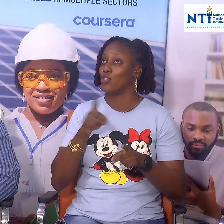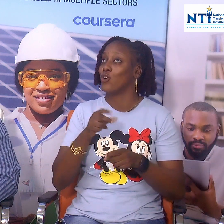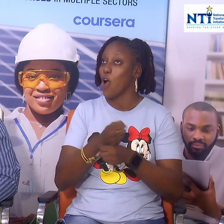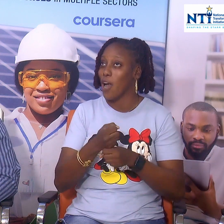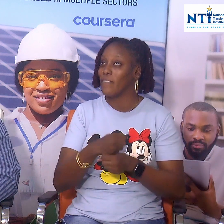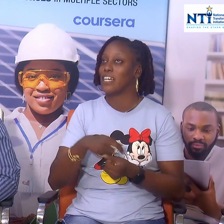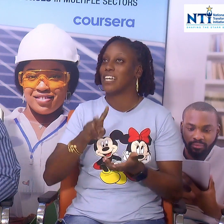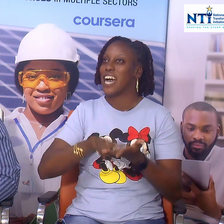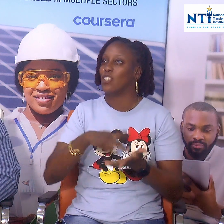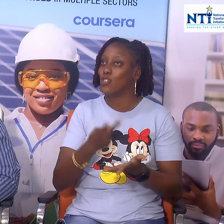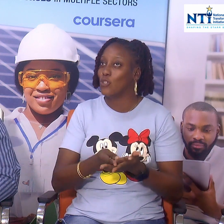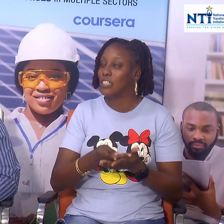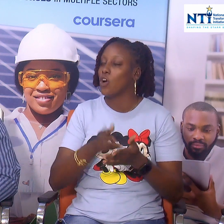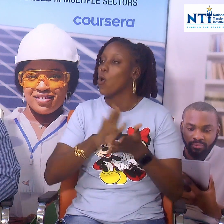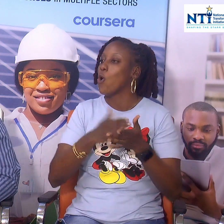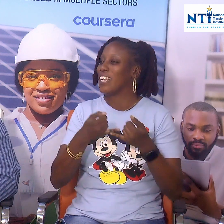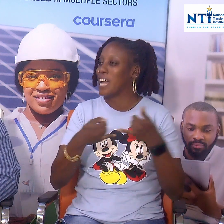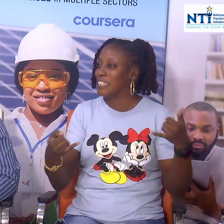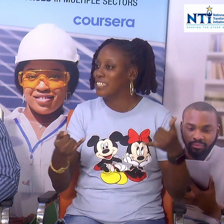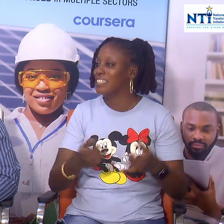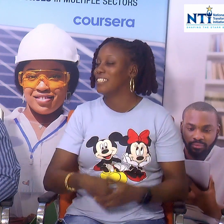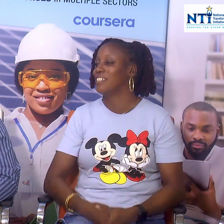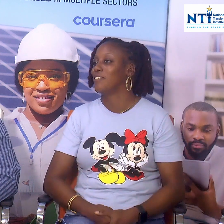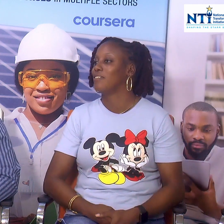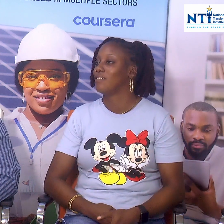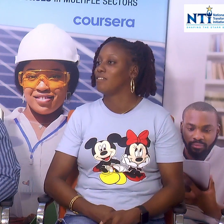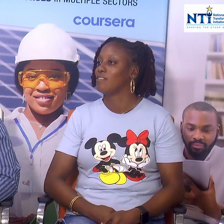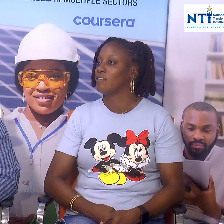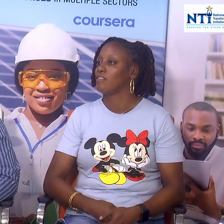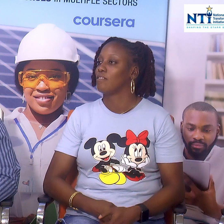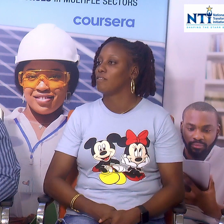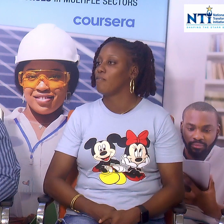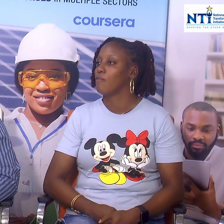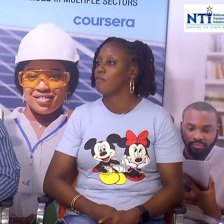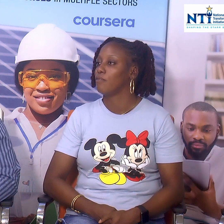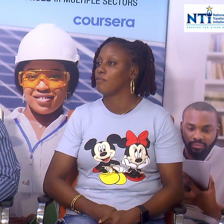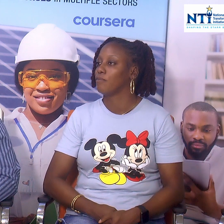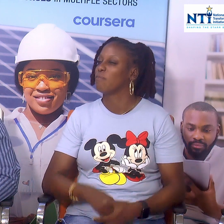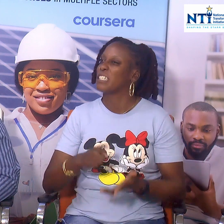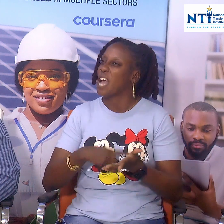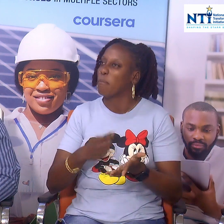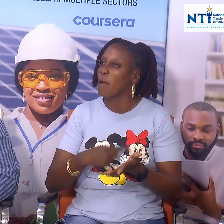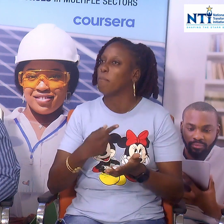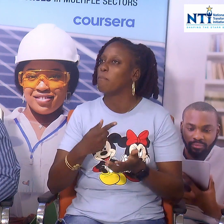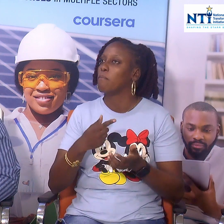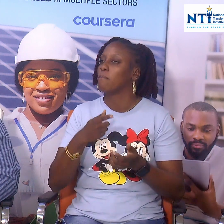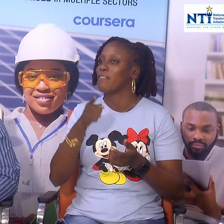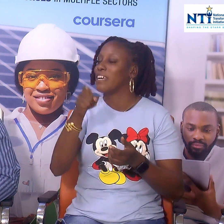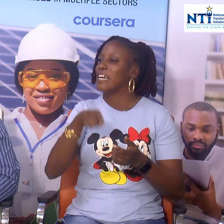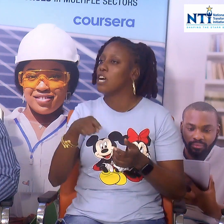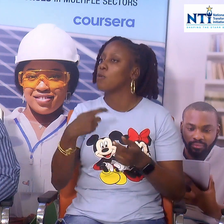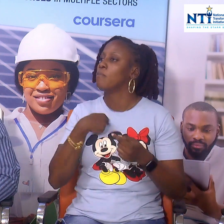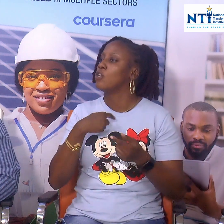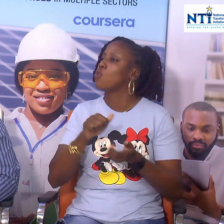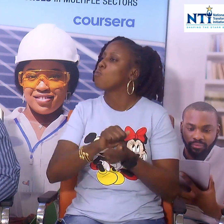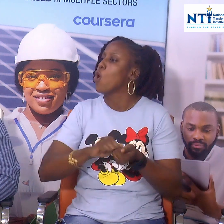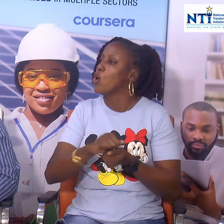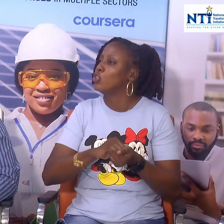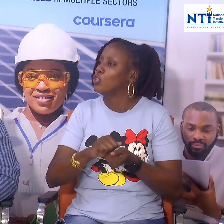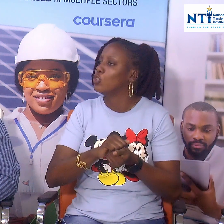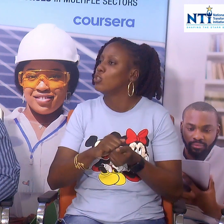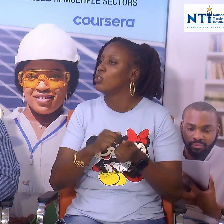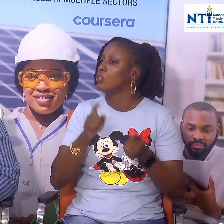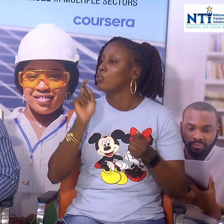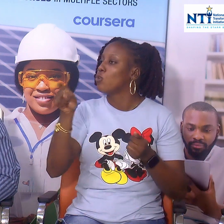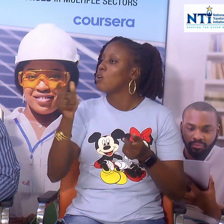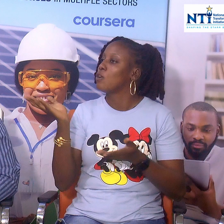coffee, do different kinds of cooking in the kitchen and different things like that. Sometimes maybe I